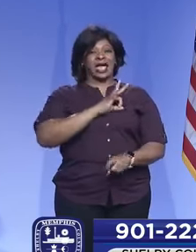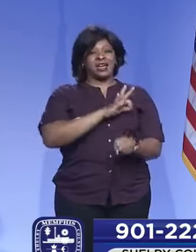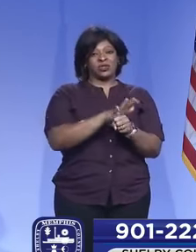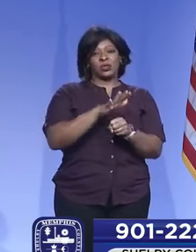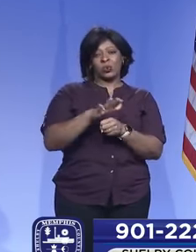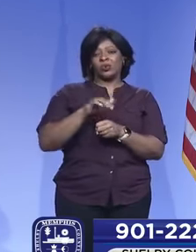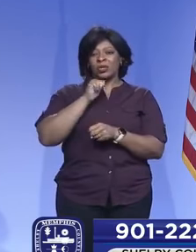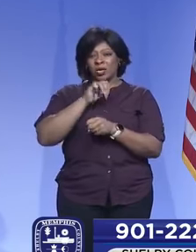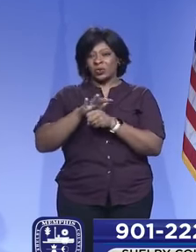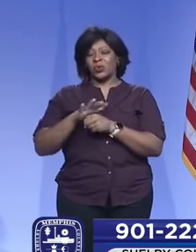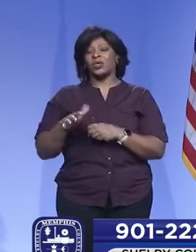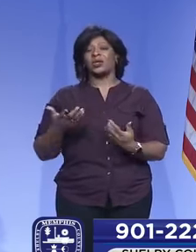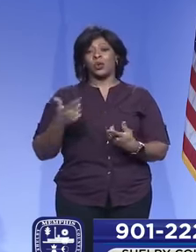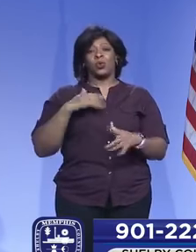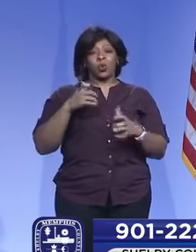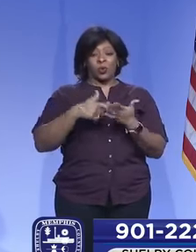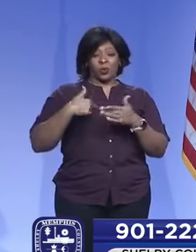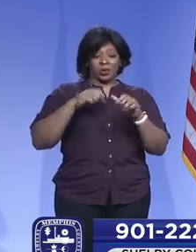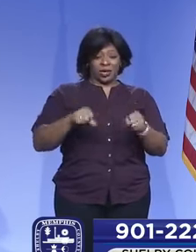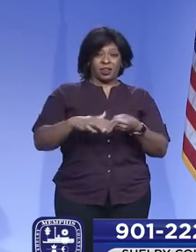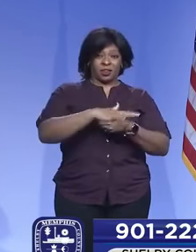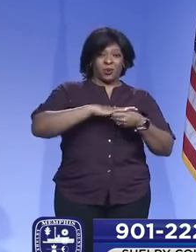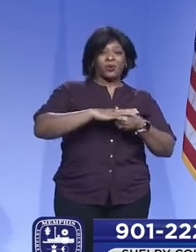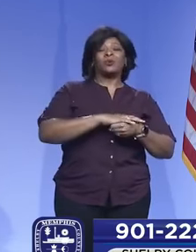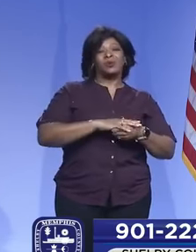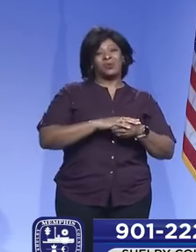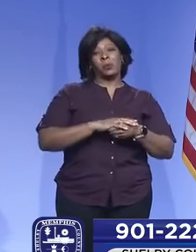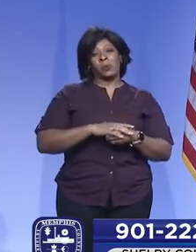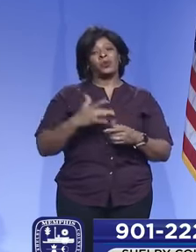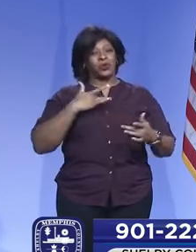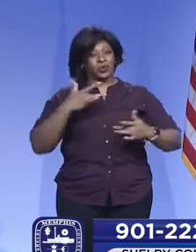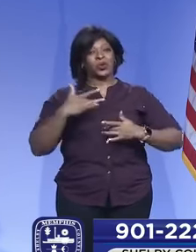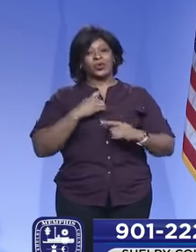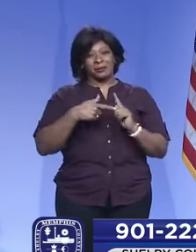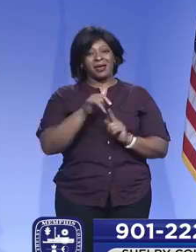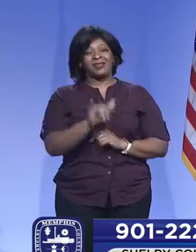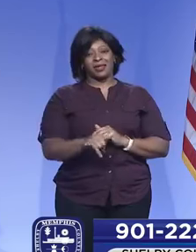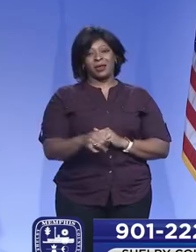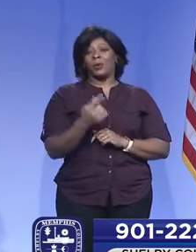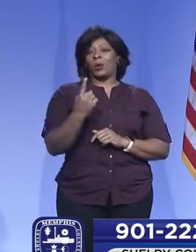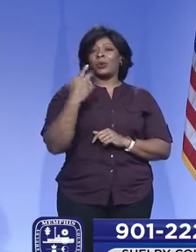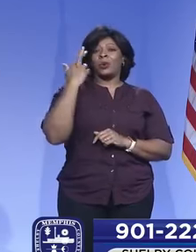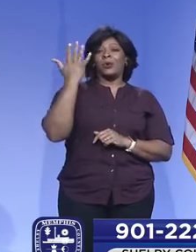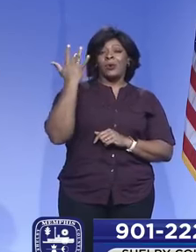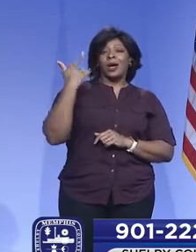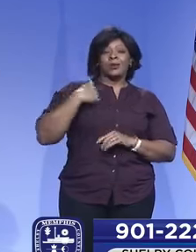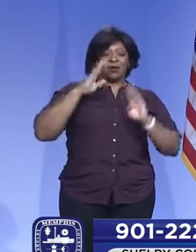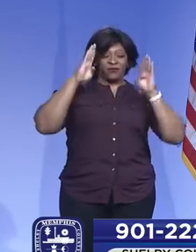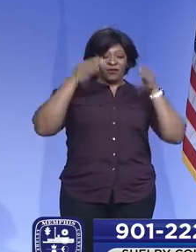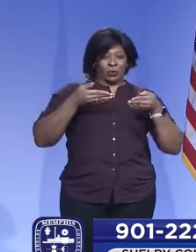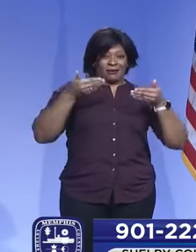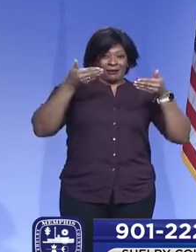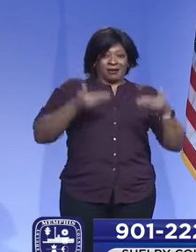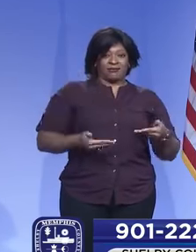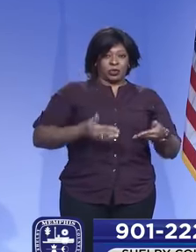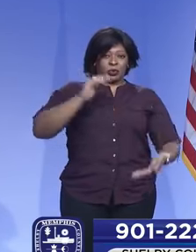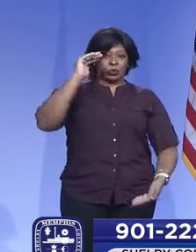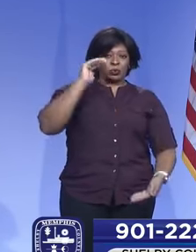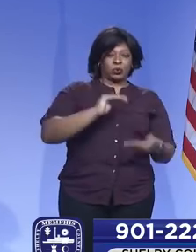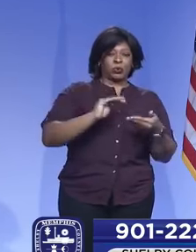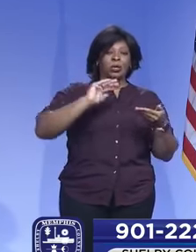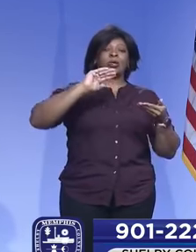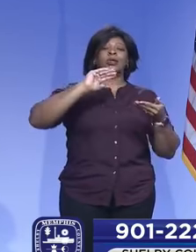we're doing all that we can locally, but it is a concern to us, which is one of the reasons we're focused heavily on reducing